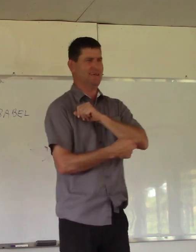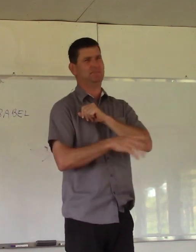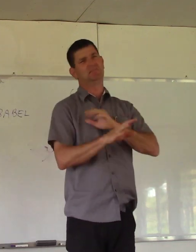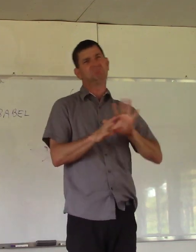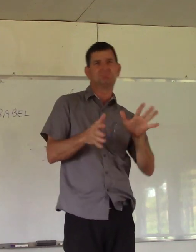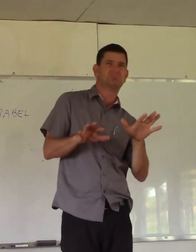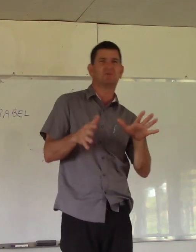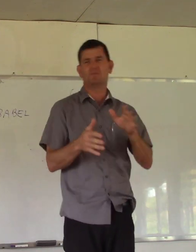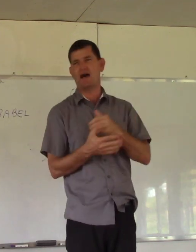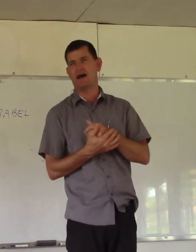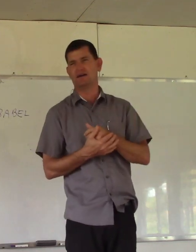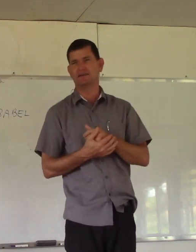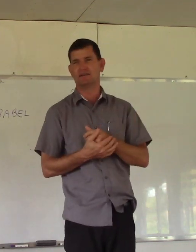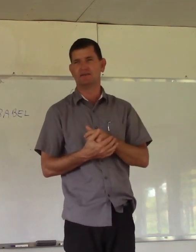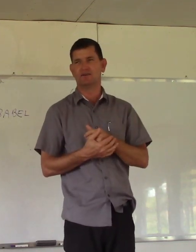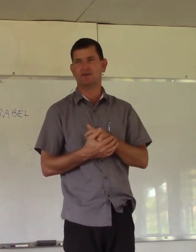tempted, nah.